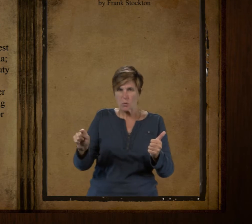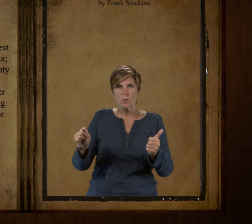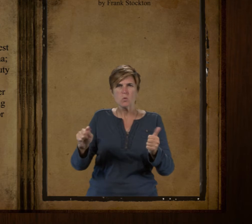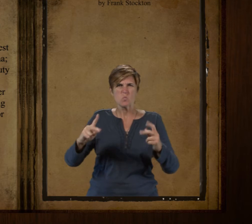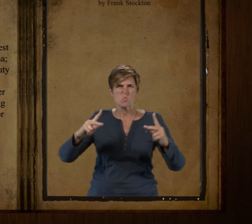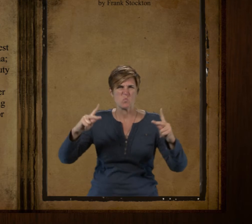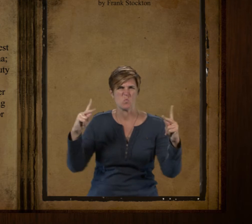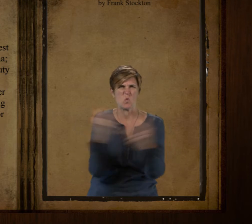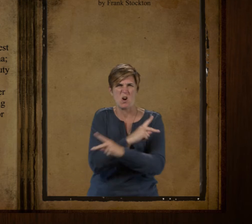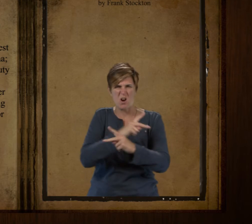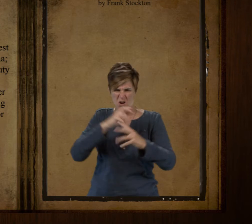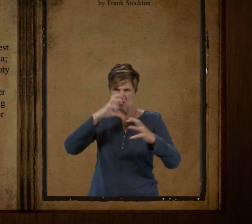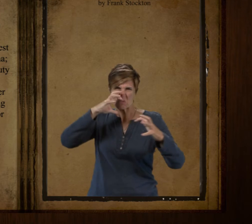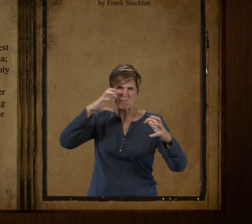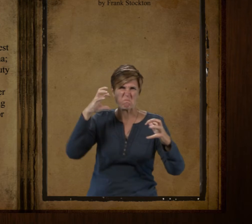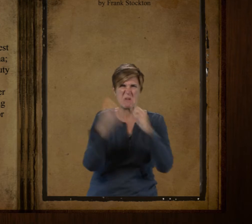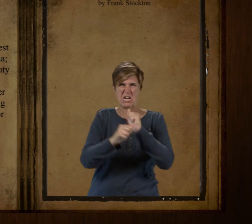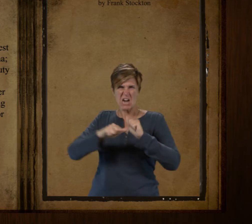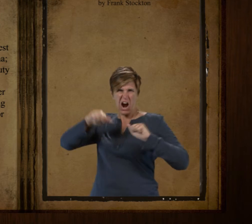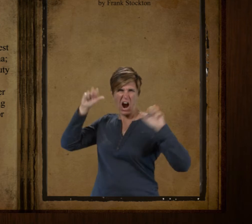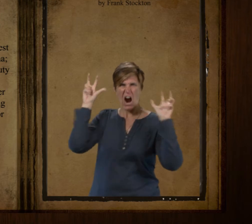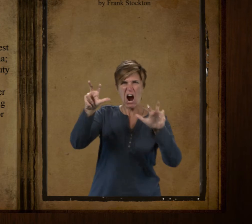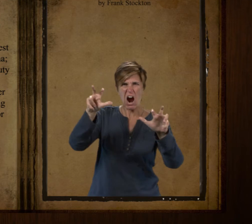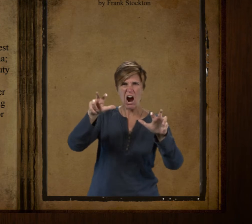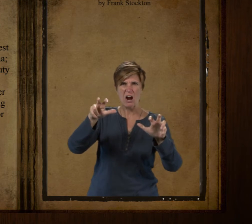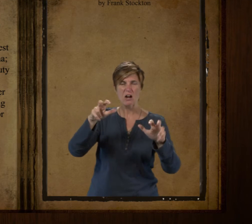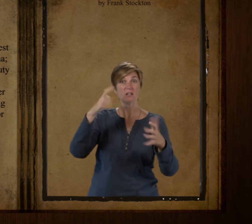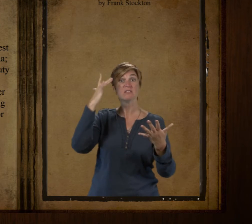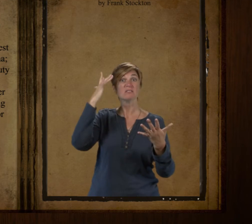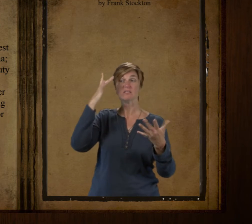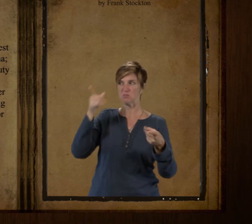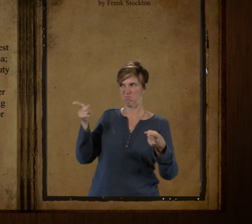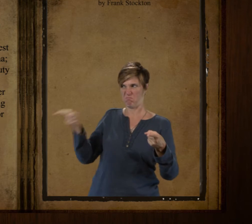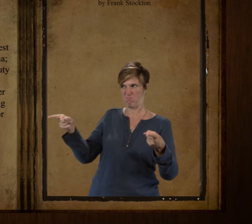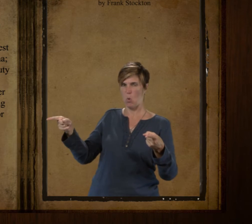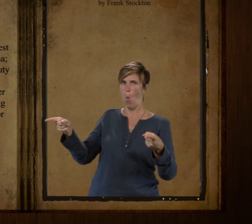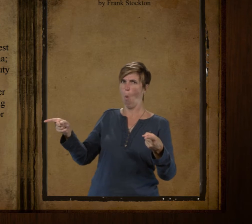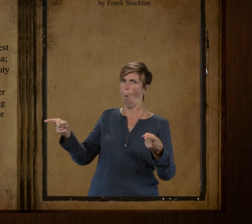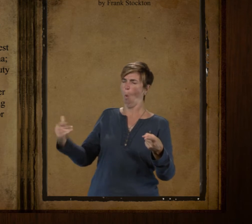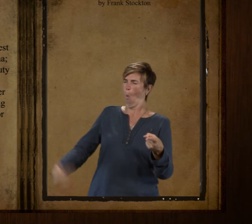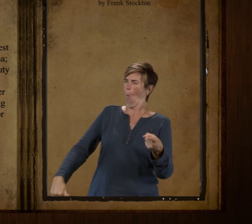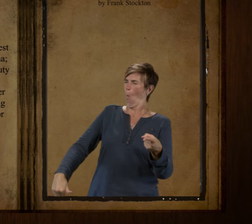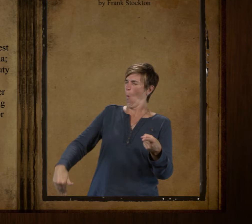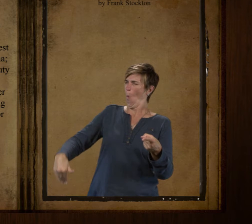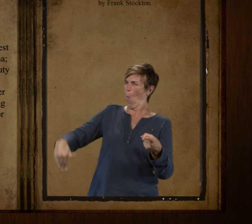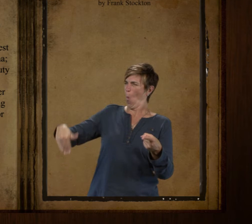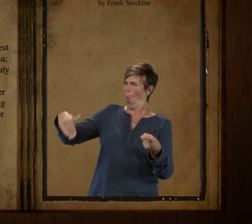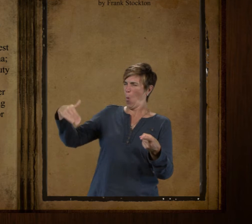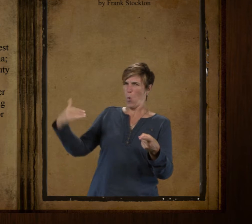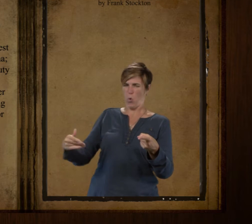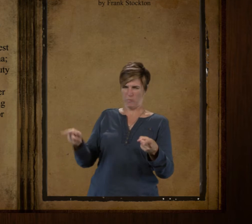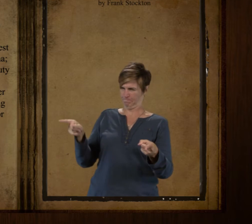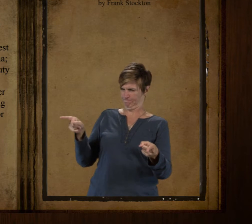And the ranks of maiden youth and beauty throughout the land were carefully surveyed by competent judges,